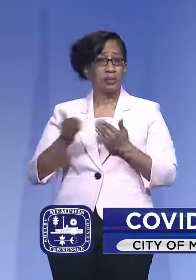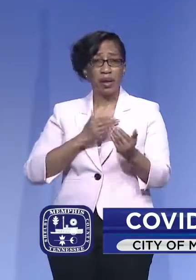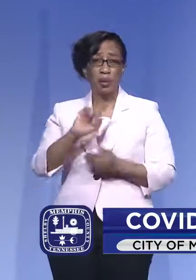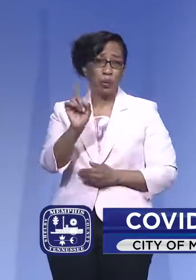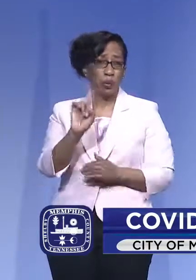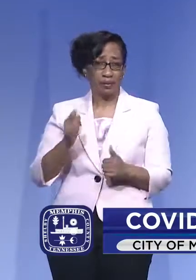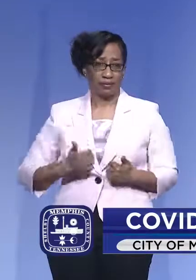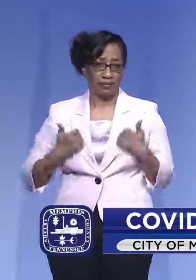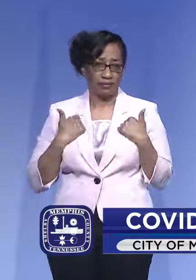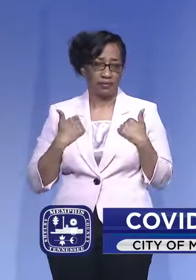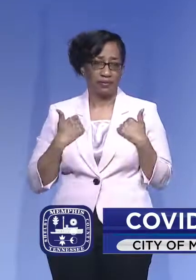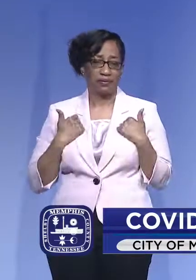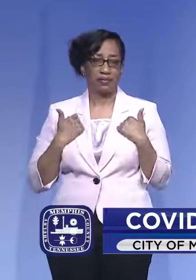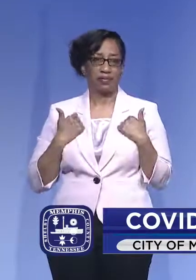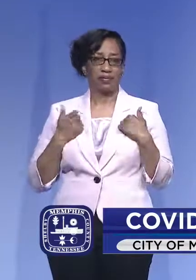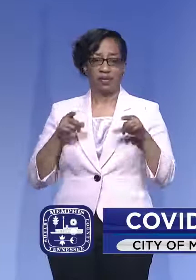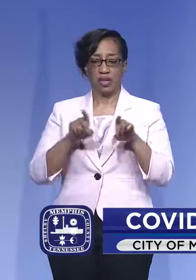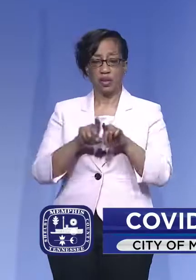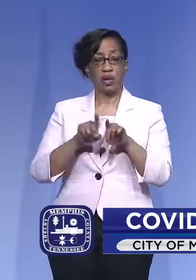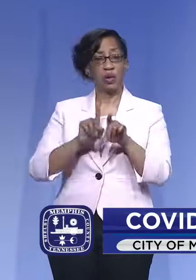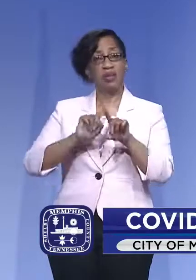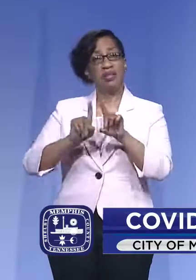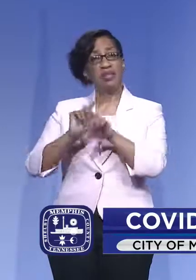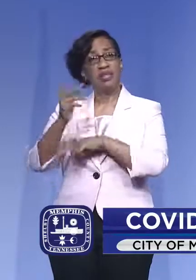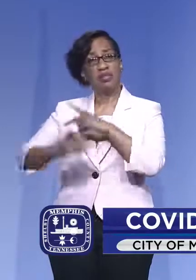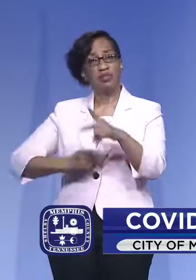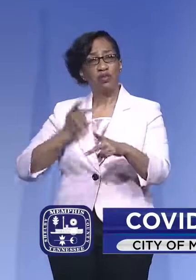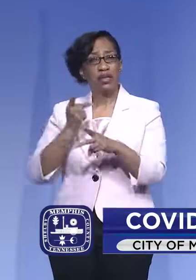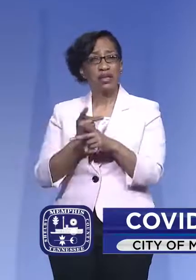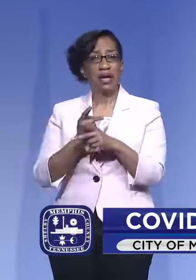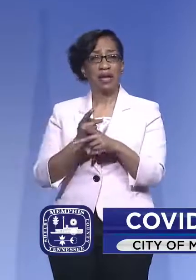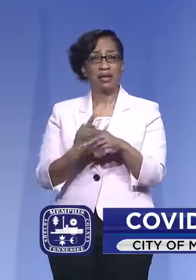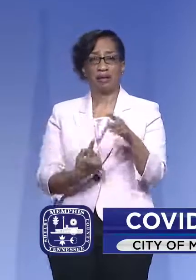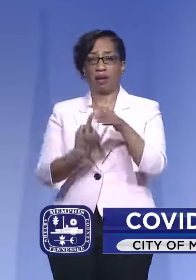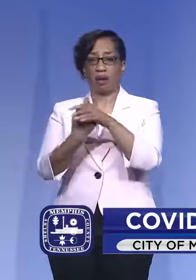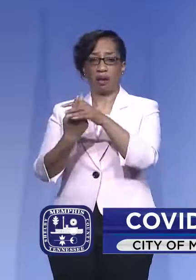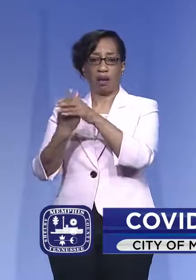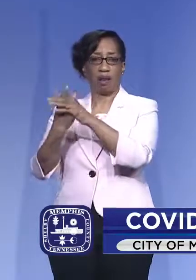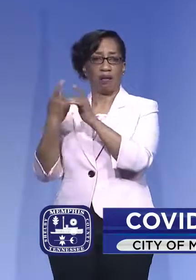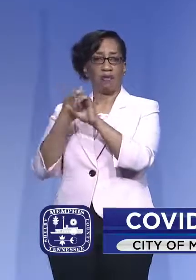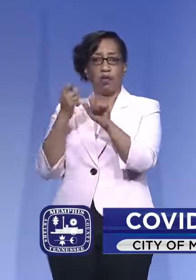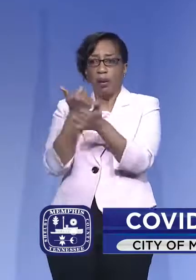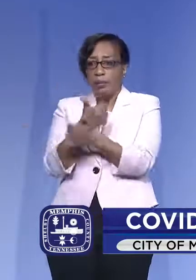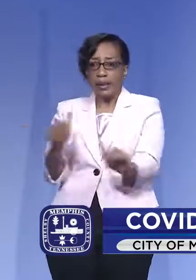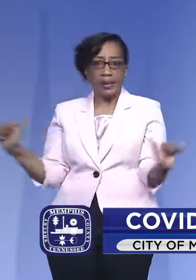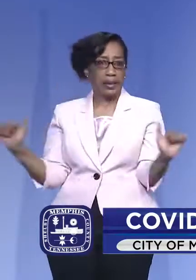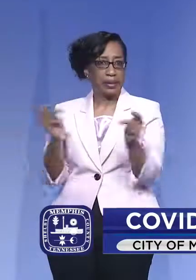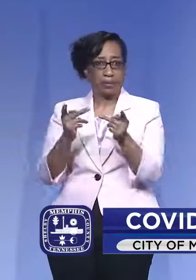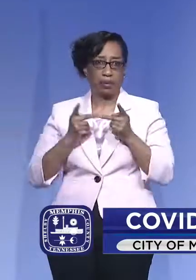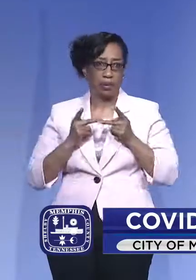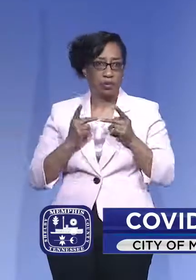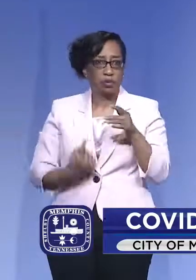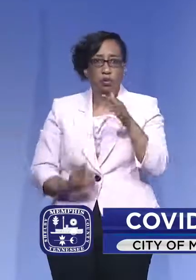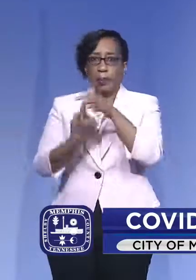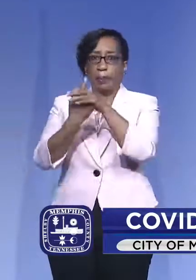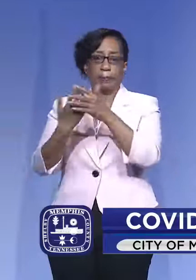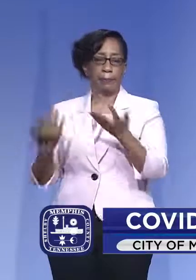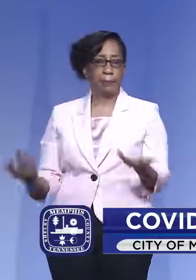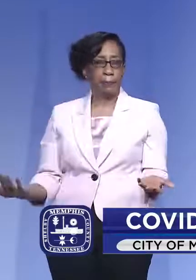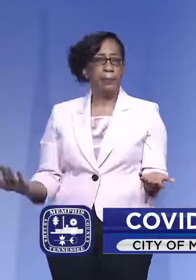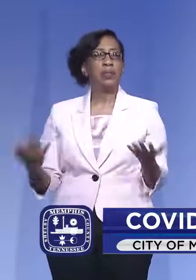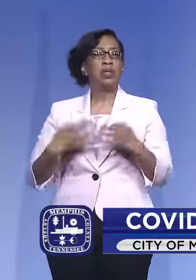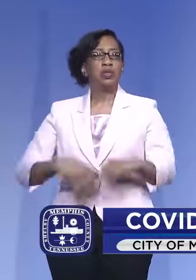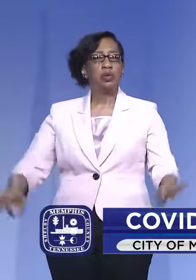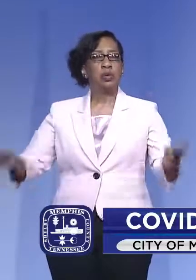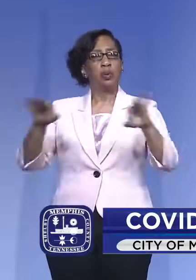Variants and emerging threats could come to us from anywhere in the world at any point in time. So it's